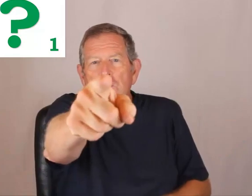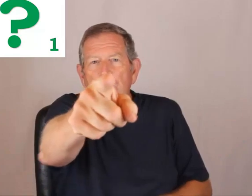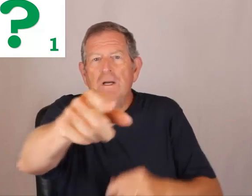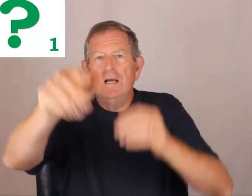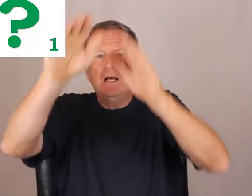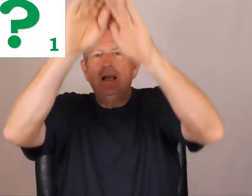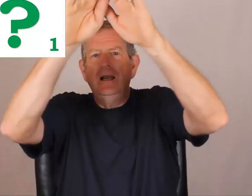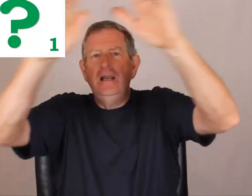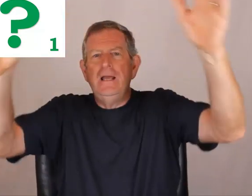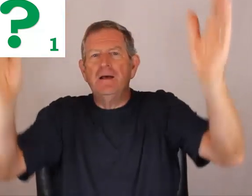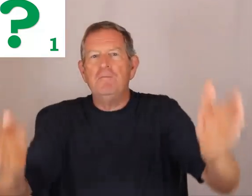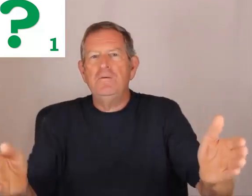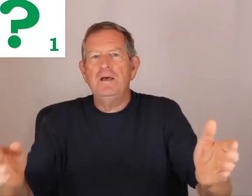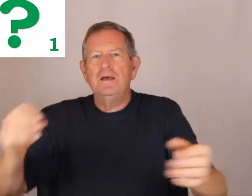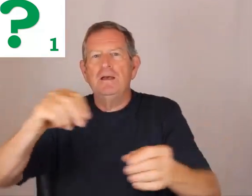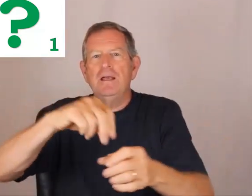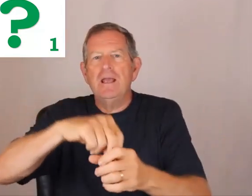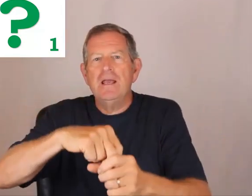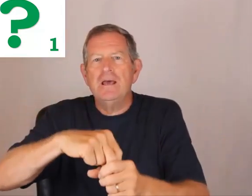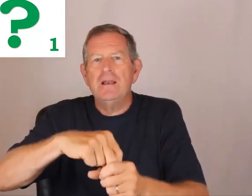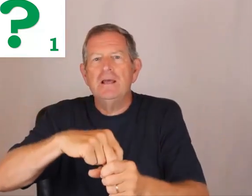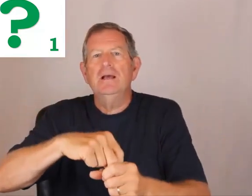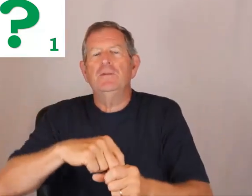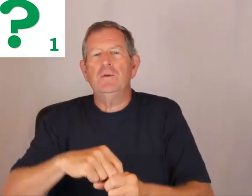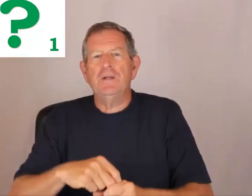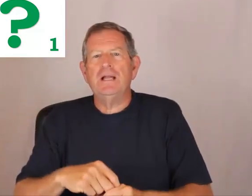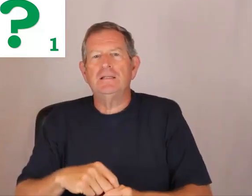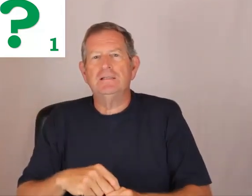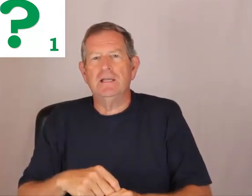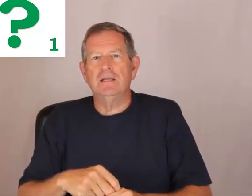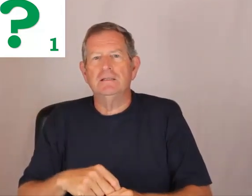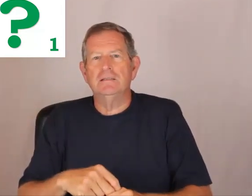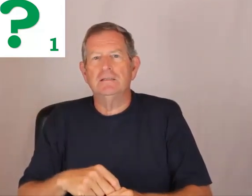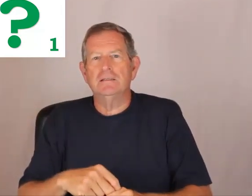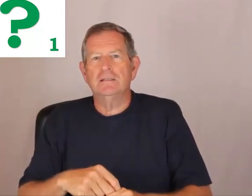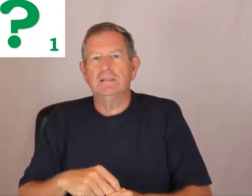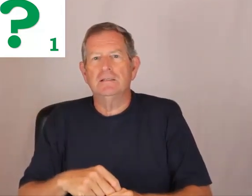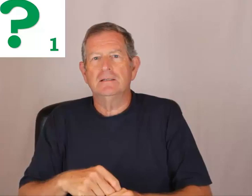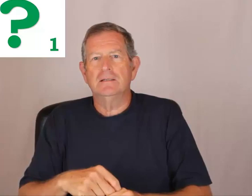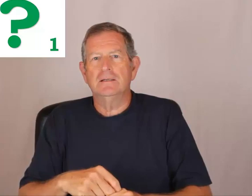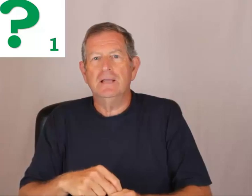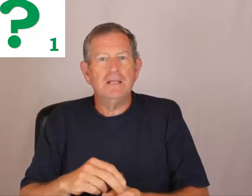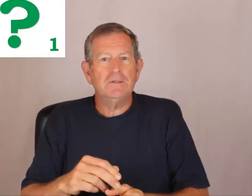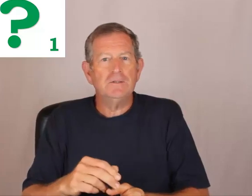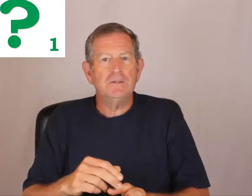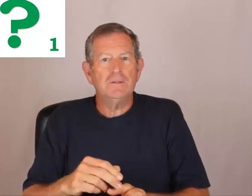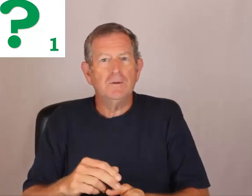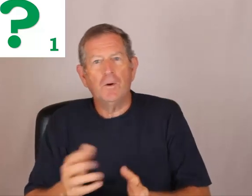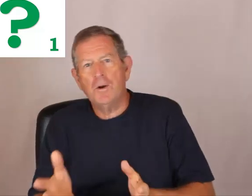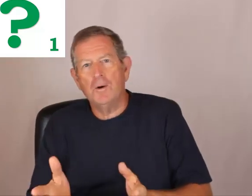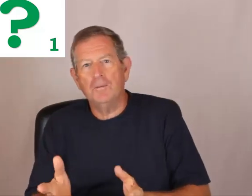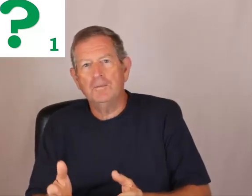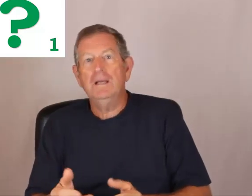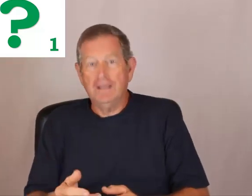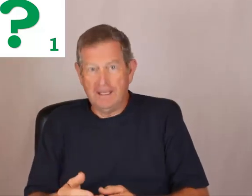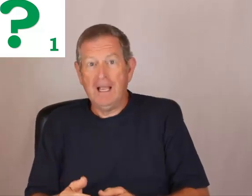you live in the United States? Yes or no?